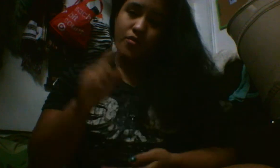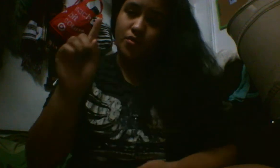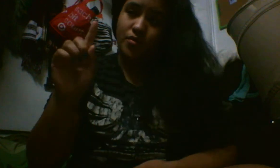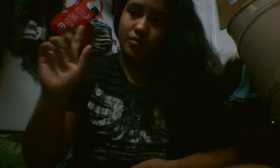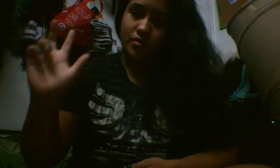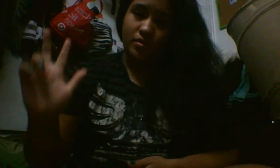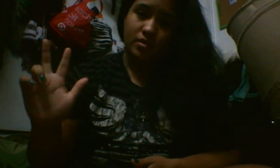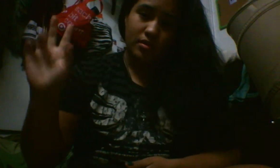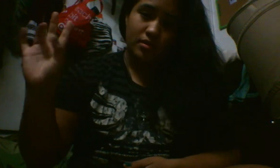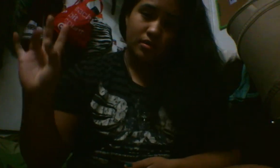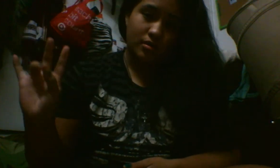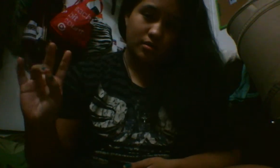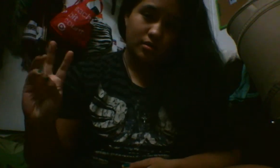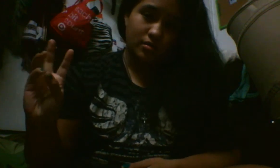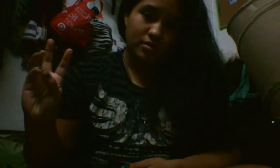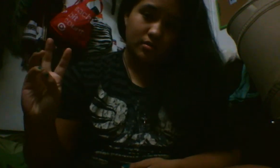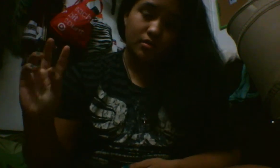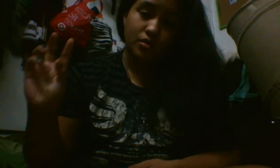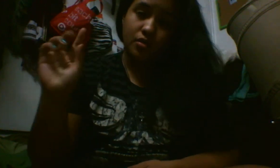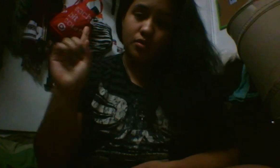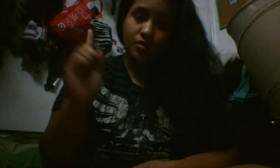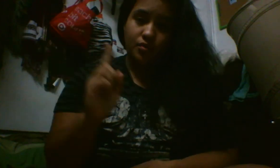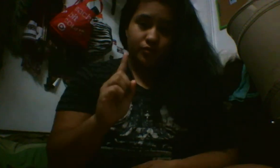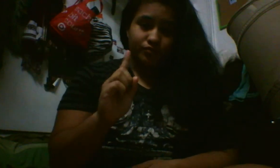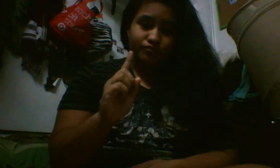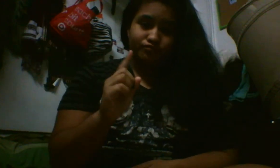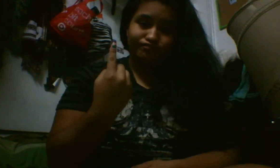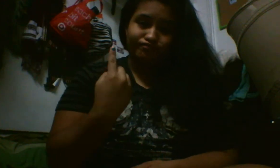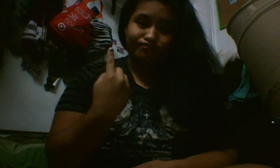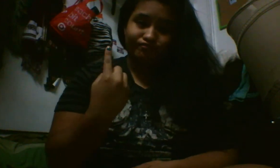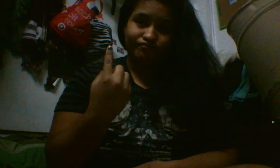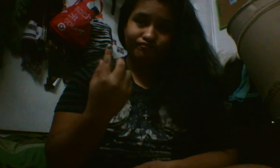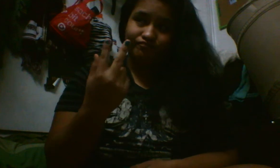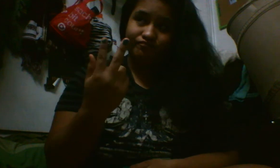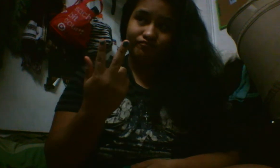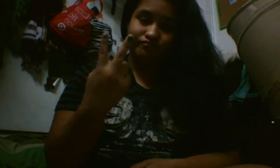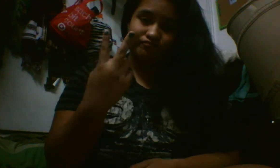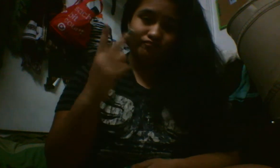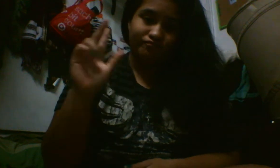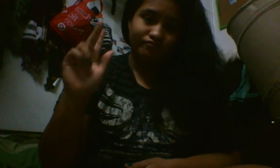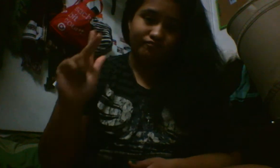It's hard to believe, but you're gonna miss this.